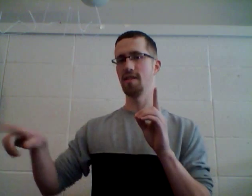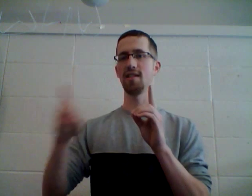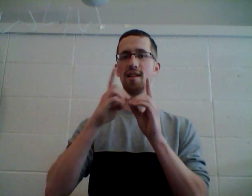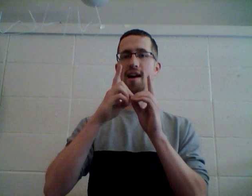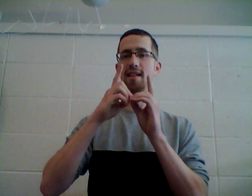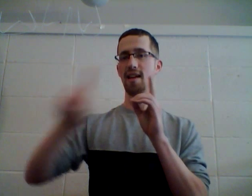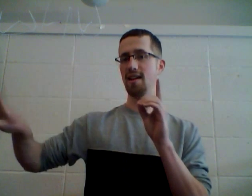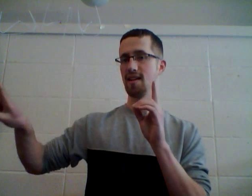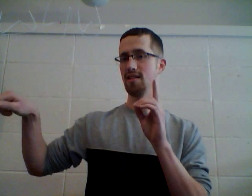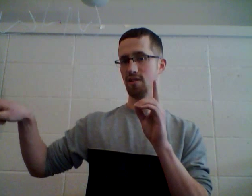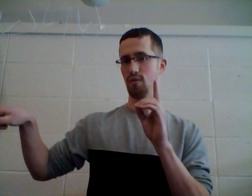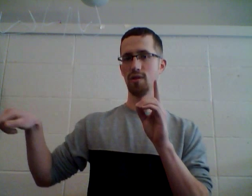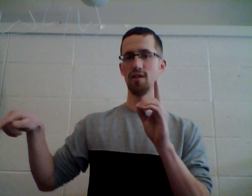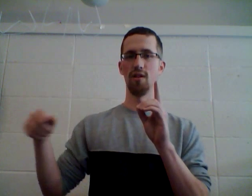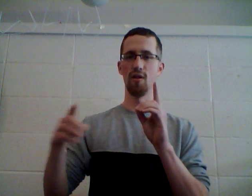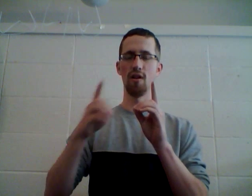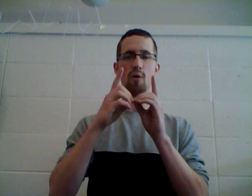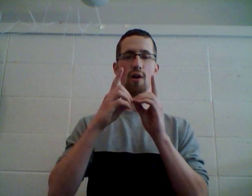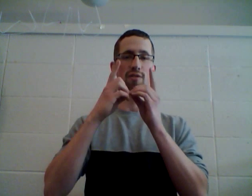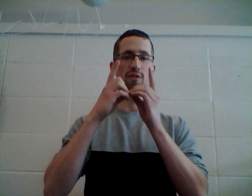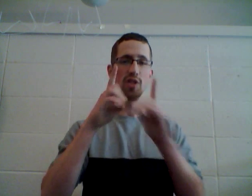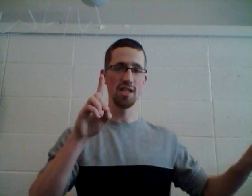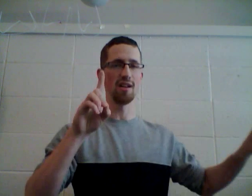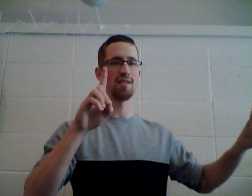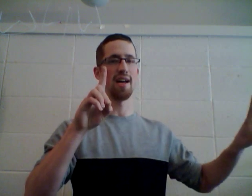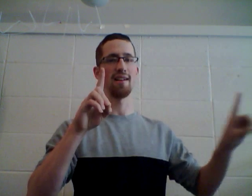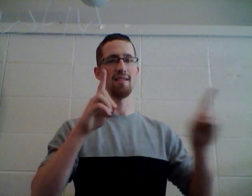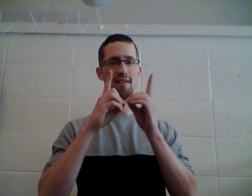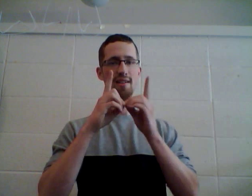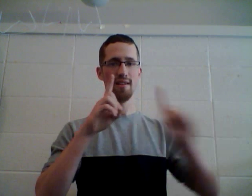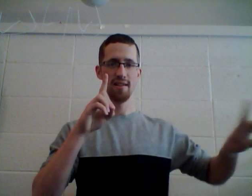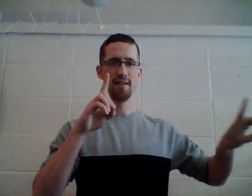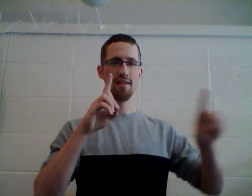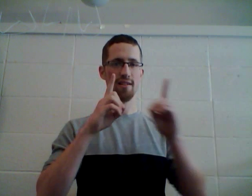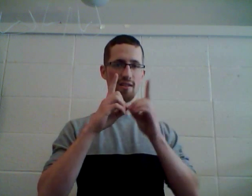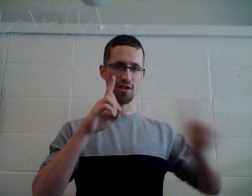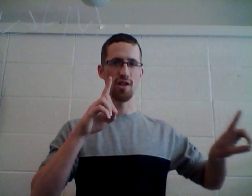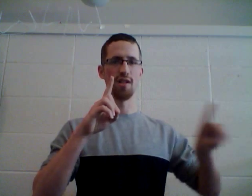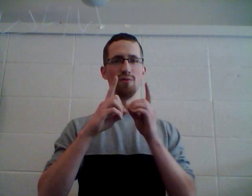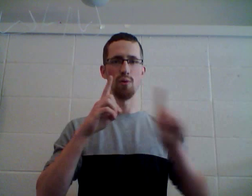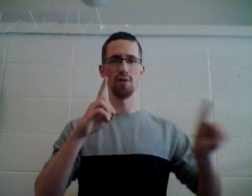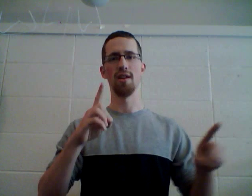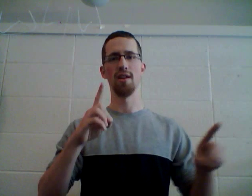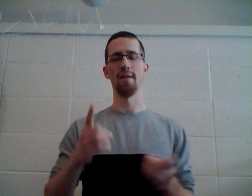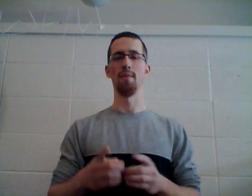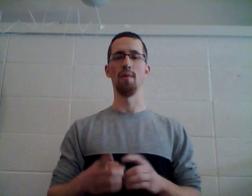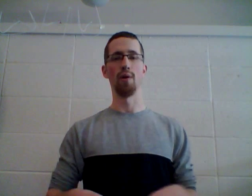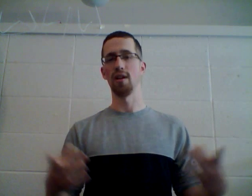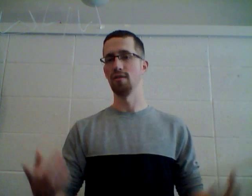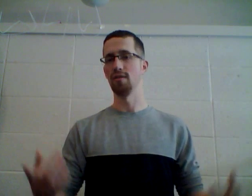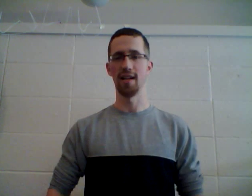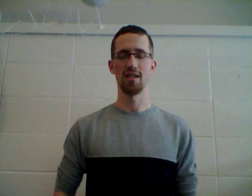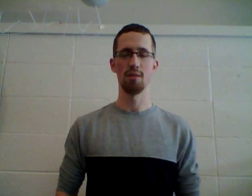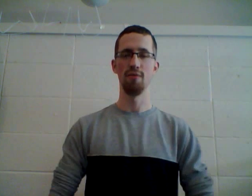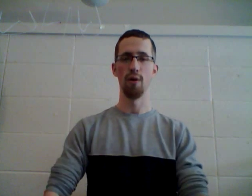on this side, then he is divorcing her. Or if she does that, then she is divorcing him. Or, you know, like I said before,